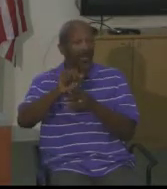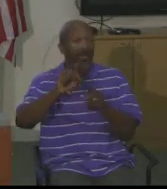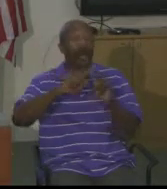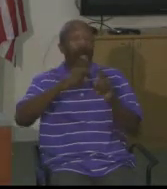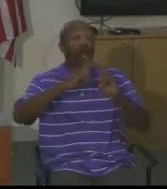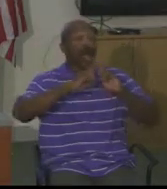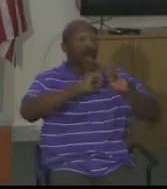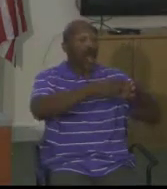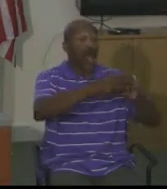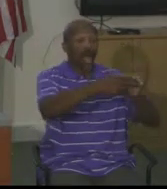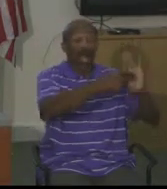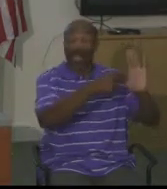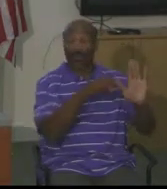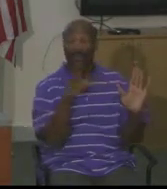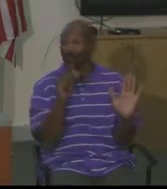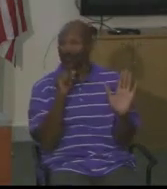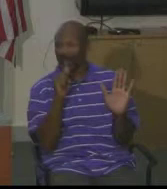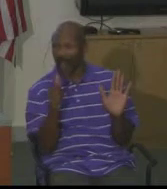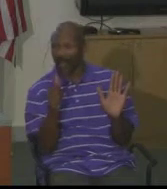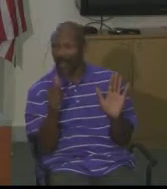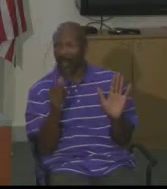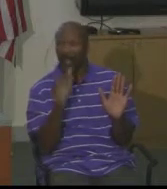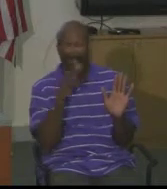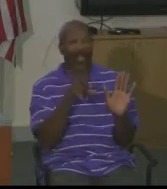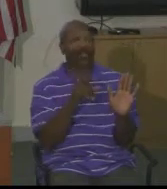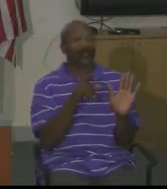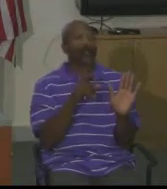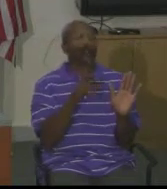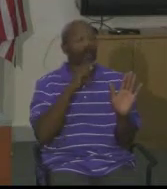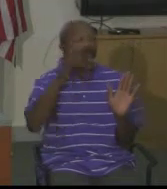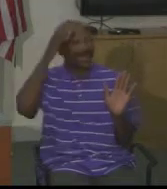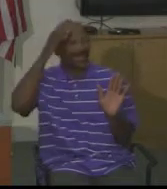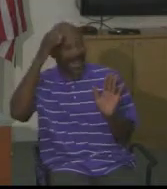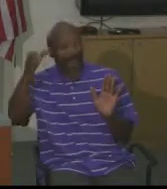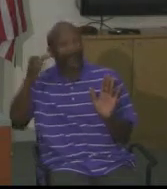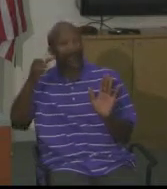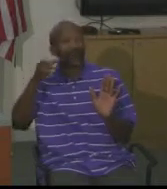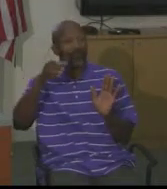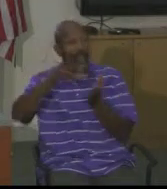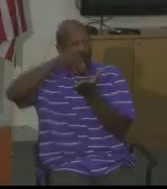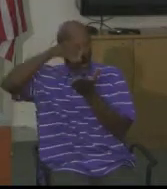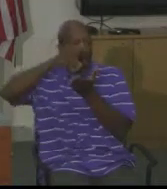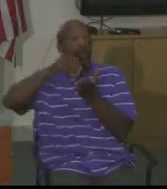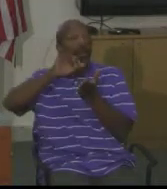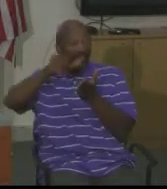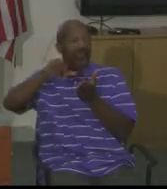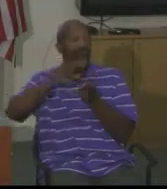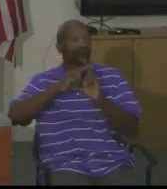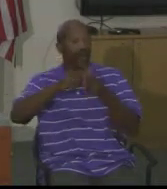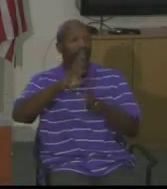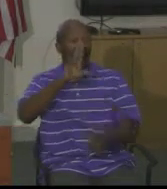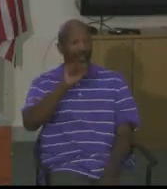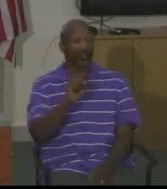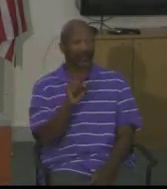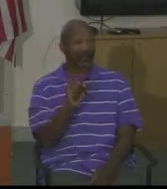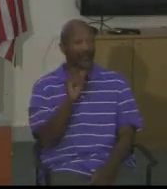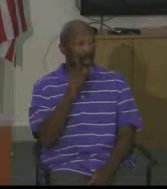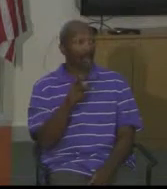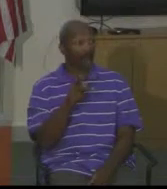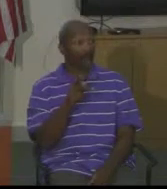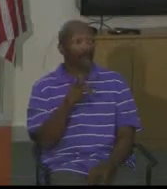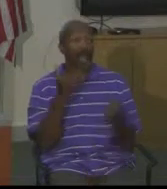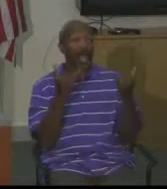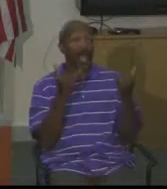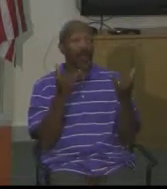convention. But in concept, they are, in essence, buses also. I'm going to break right here, since we are on that